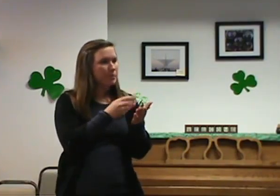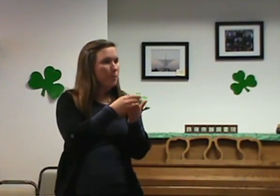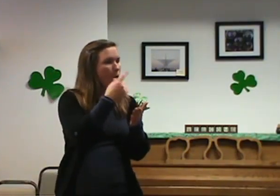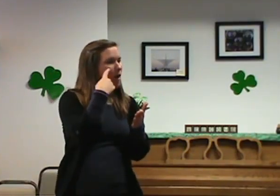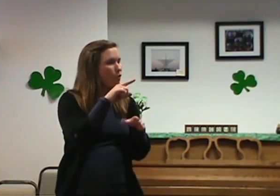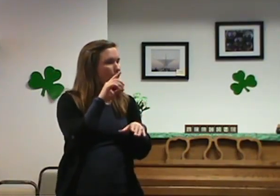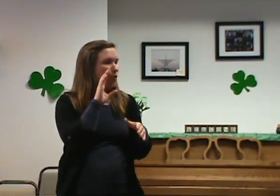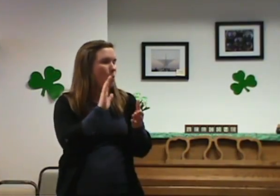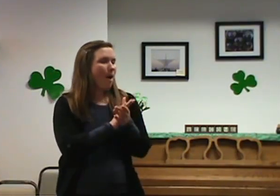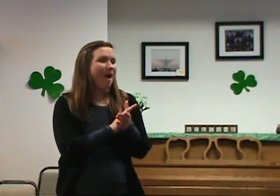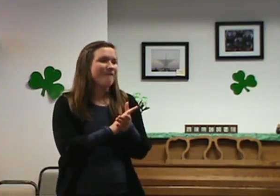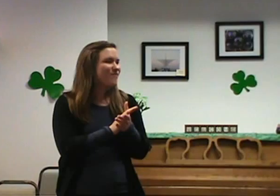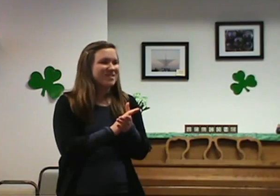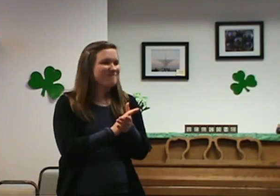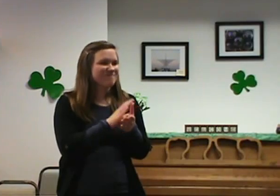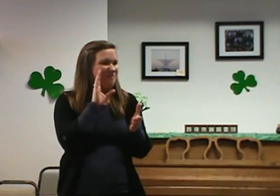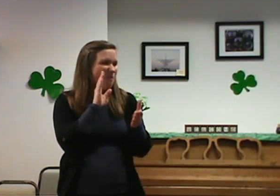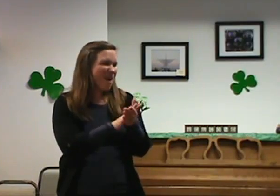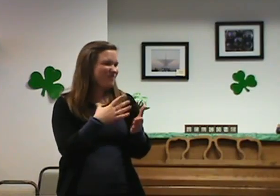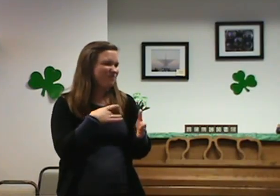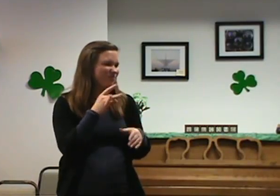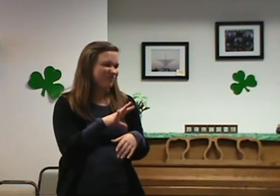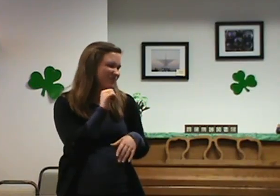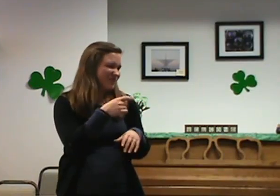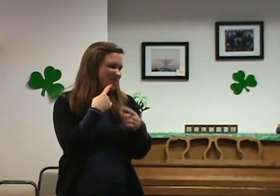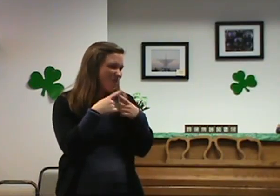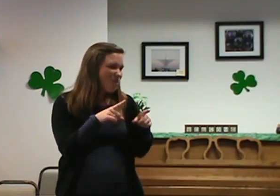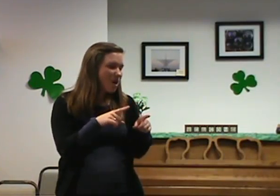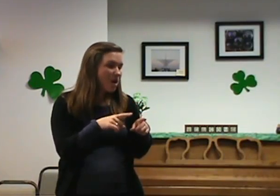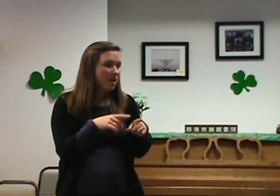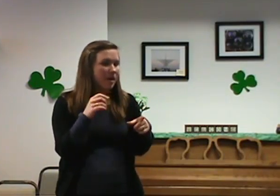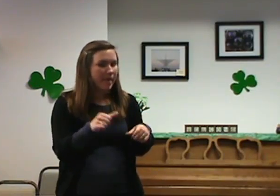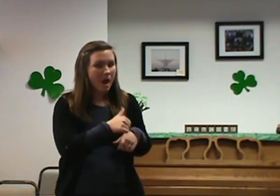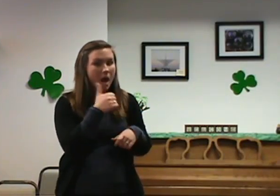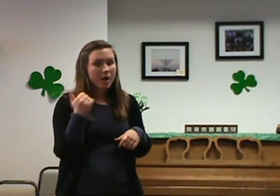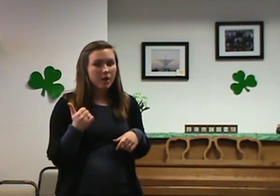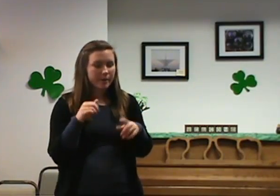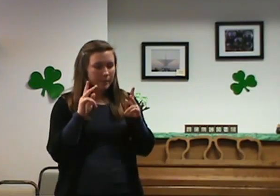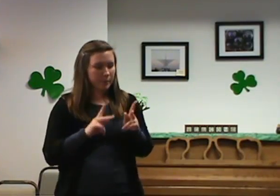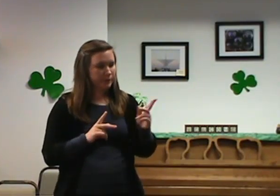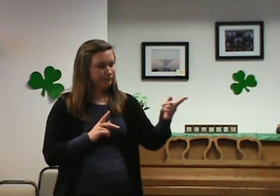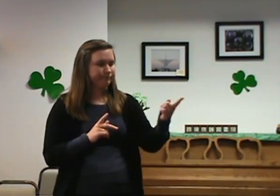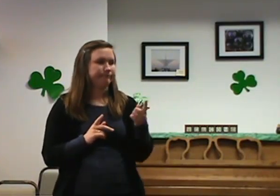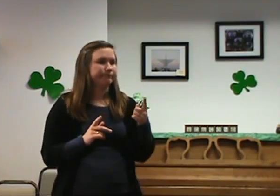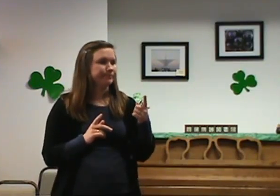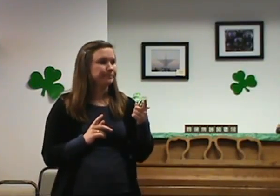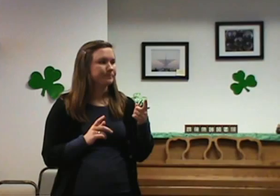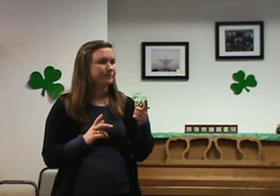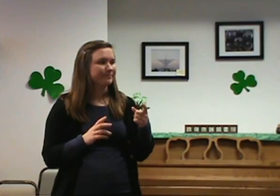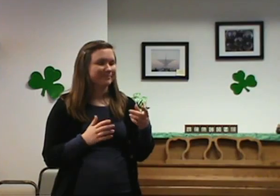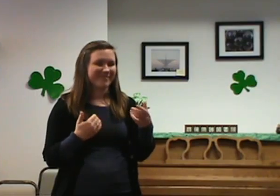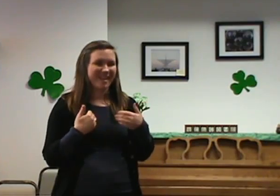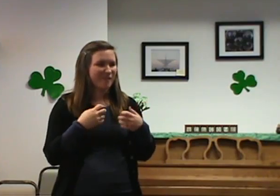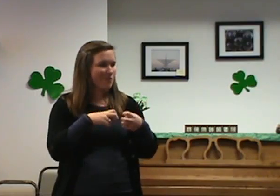then another one where it didn't work, and then we just exchanged it. But I don't have too much of a problem with that,